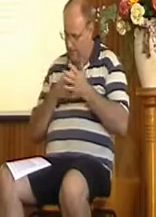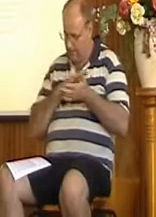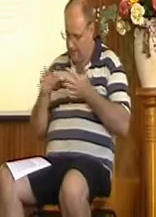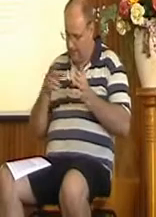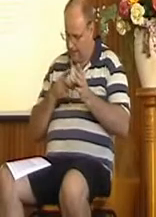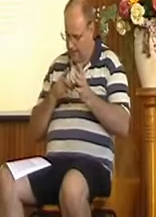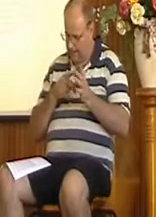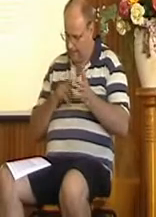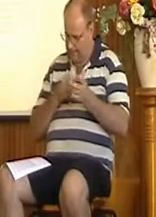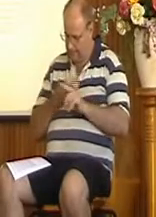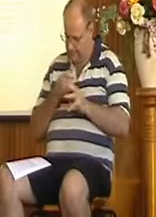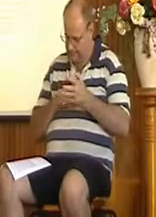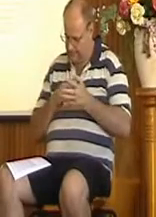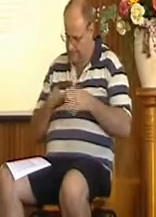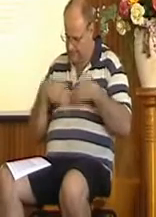Joy,